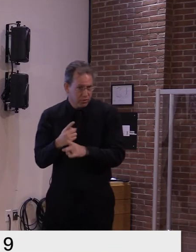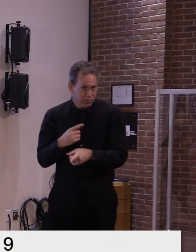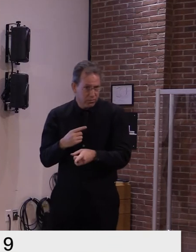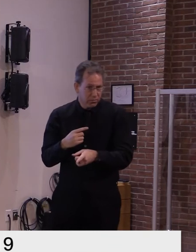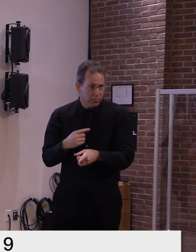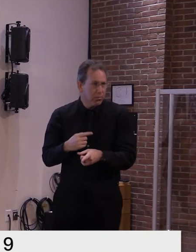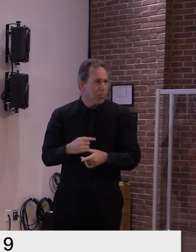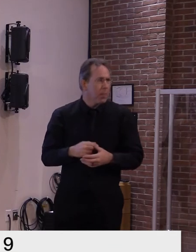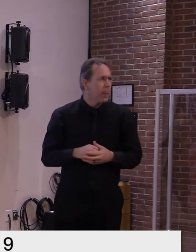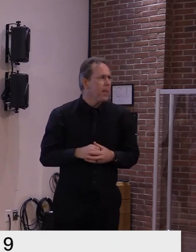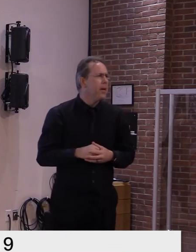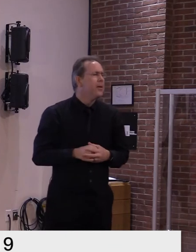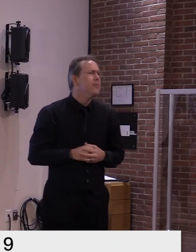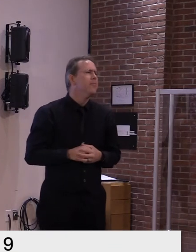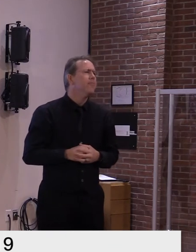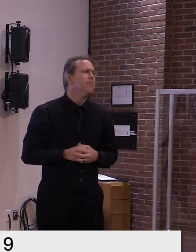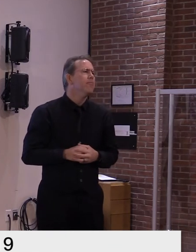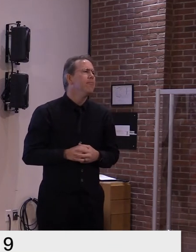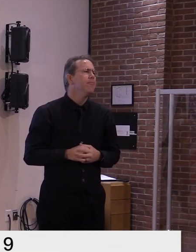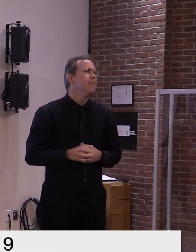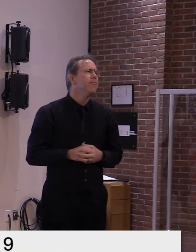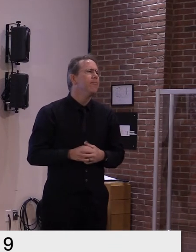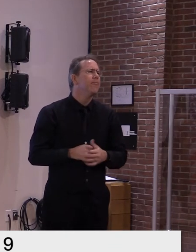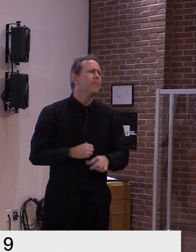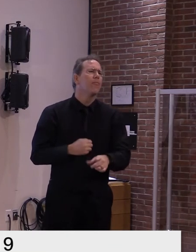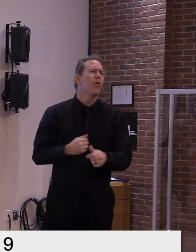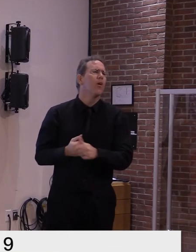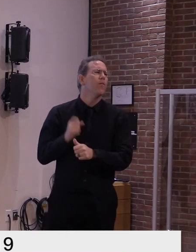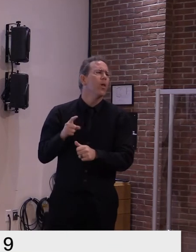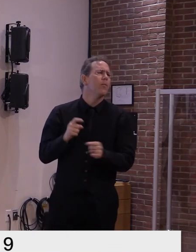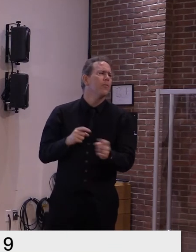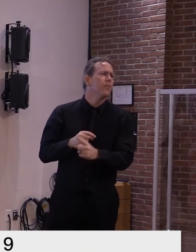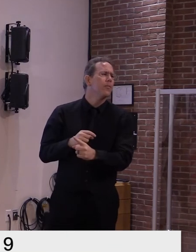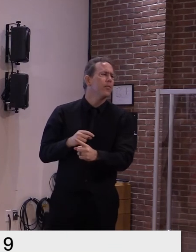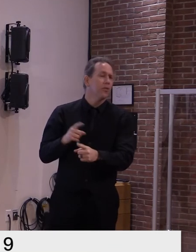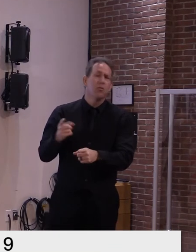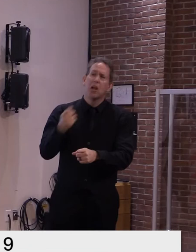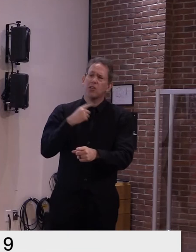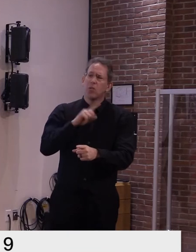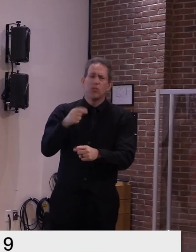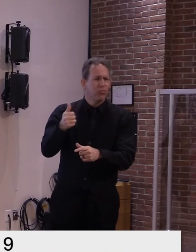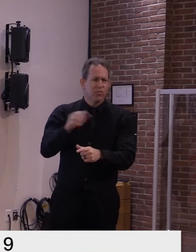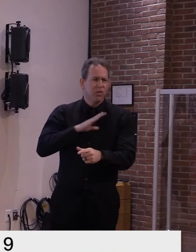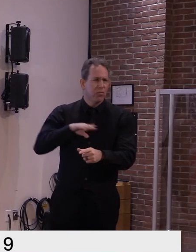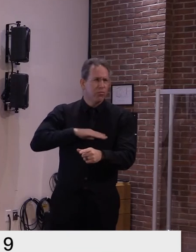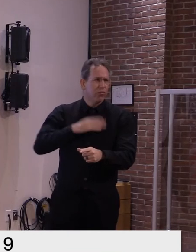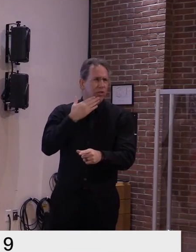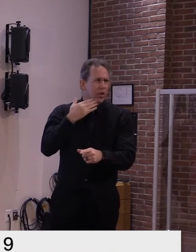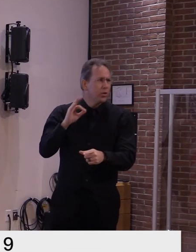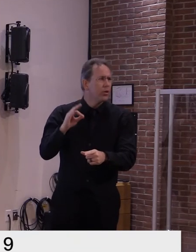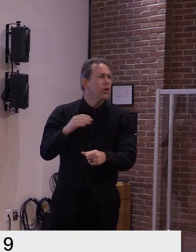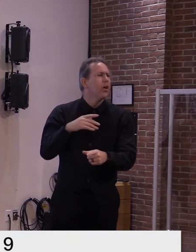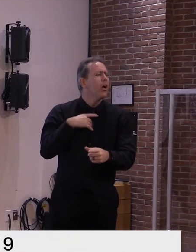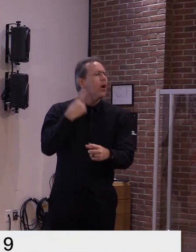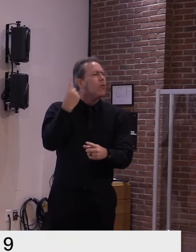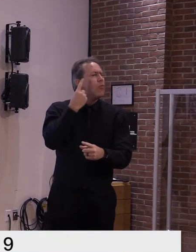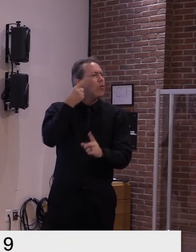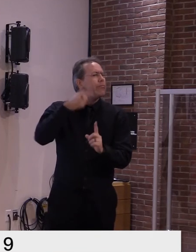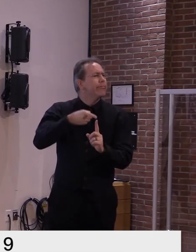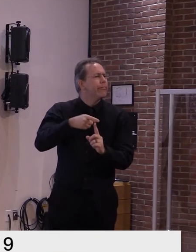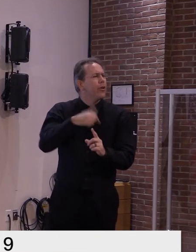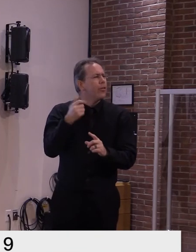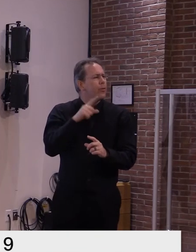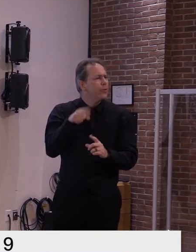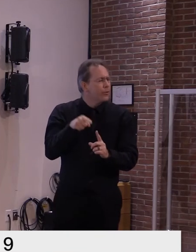No. I was just, you've answered it pretty well. I was just curious whether there was concern about there